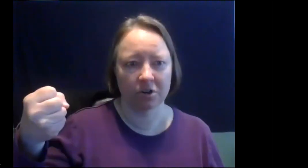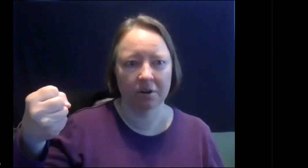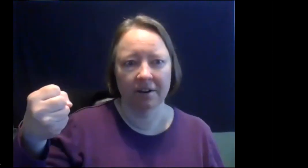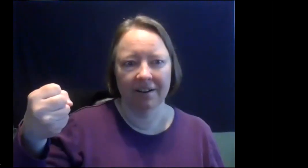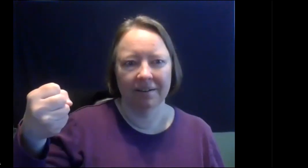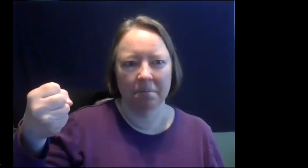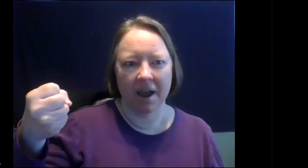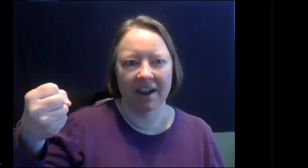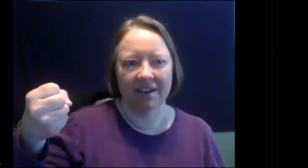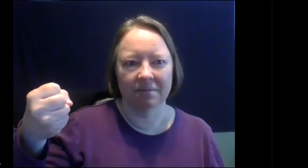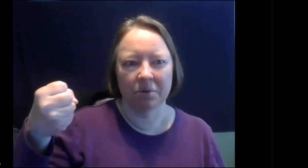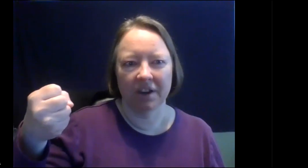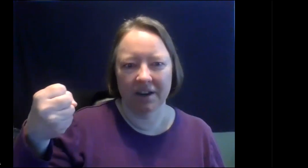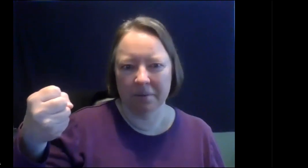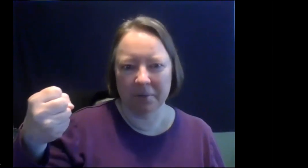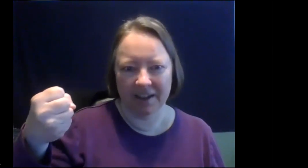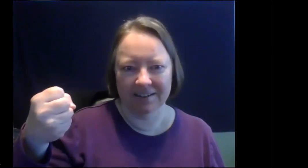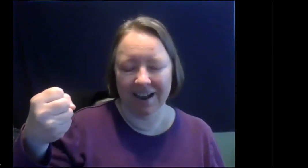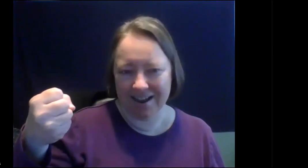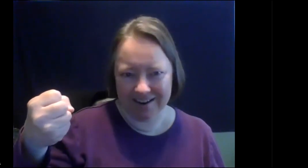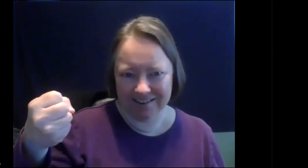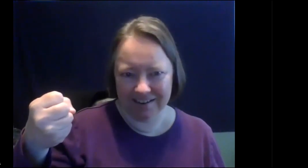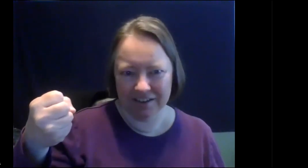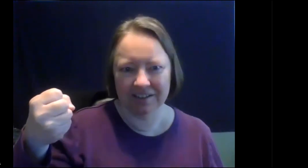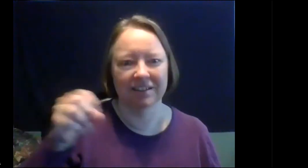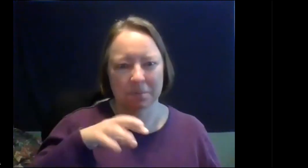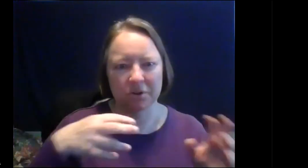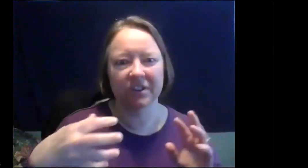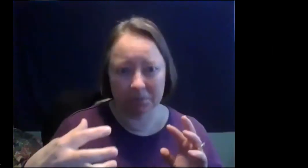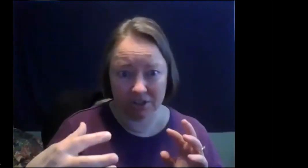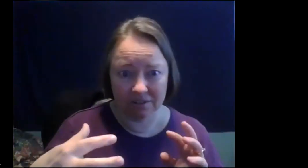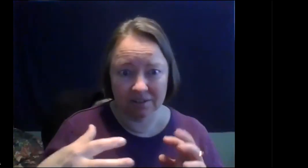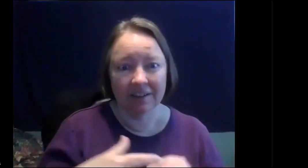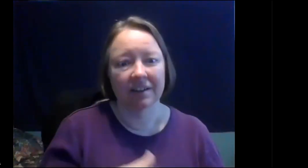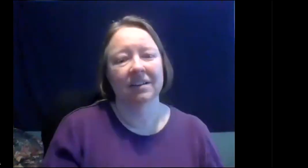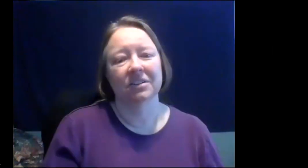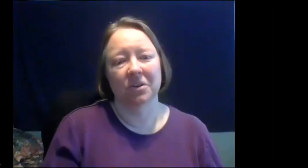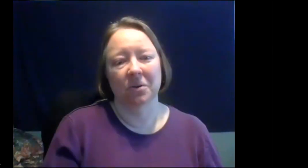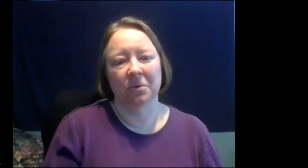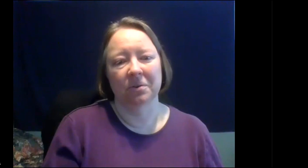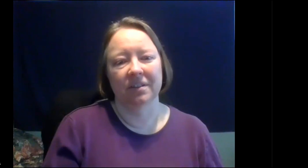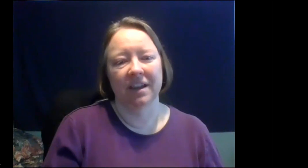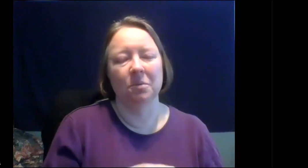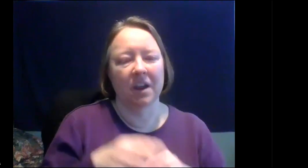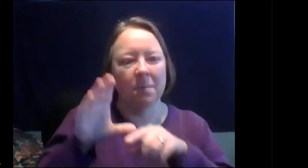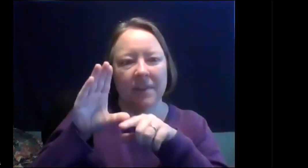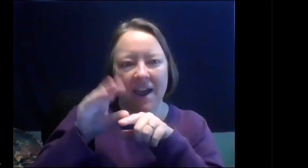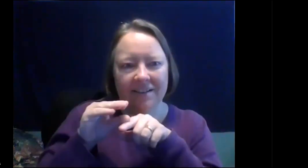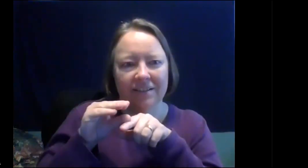culture by putting an implant on is the perception. So then you become that